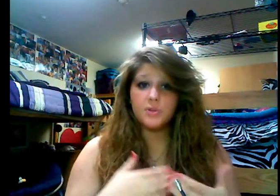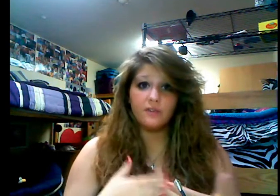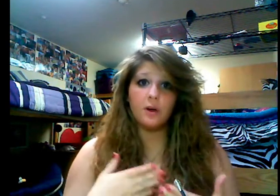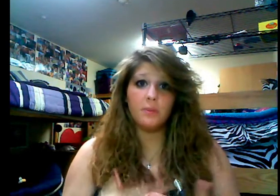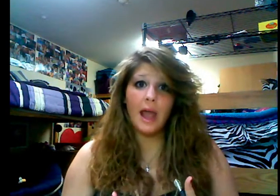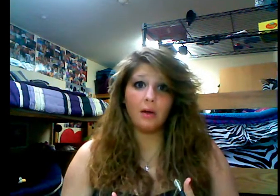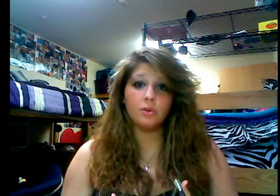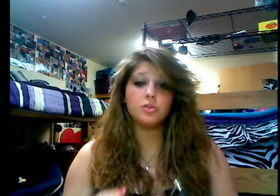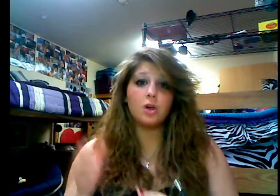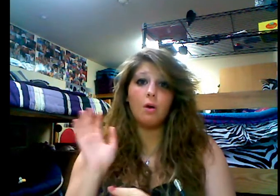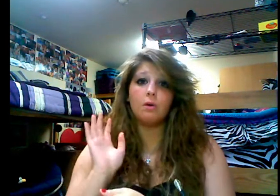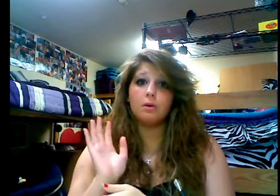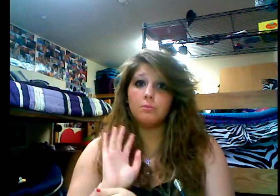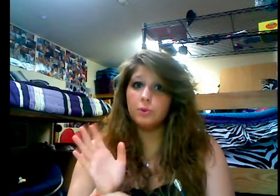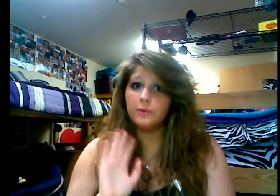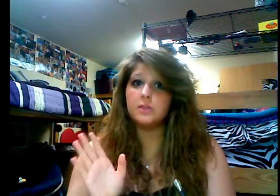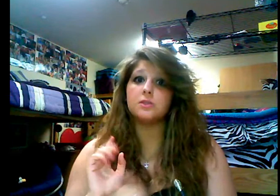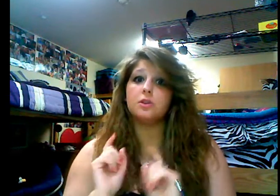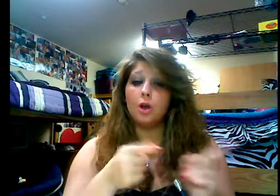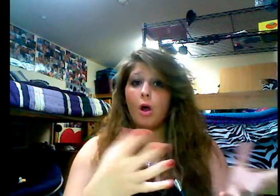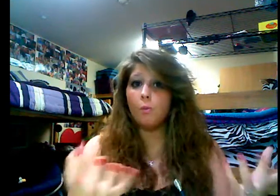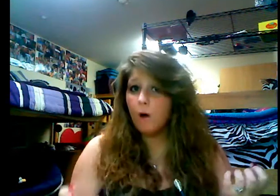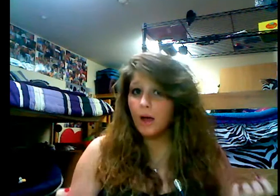subject, verb, noun. So, movies go want.